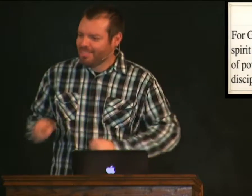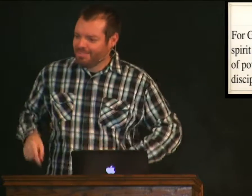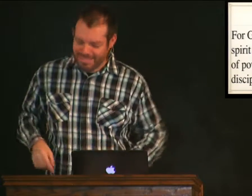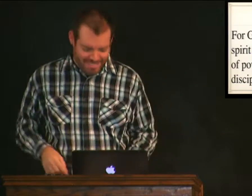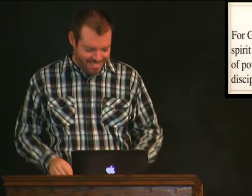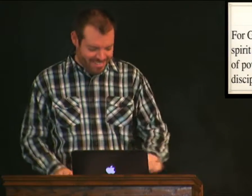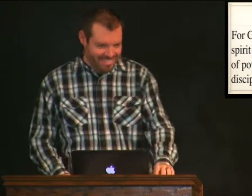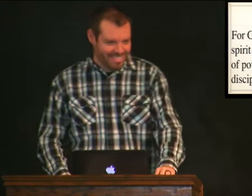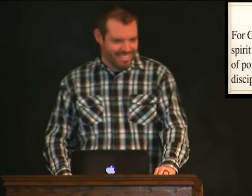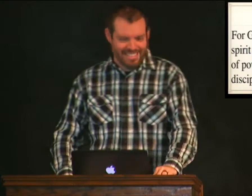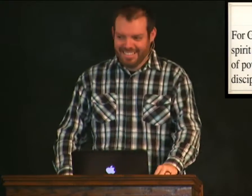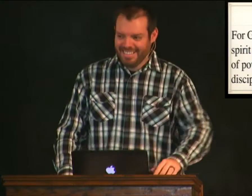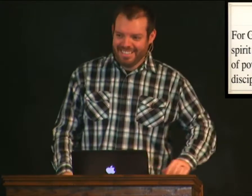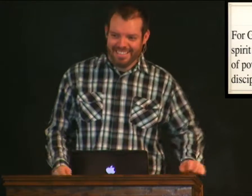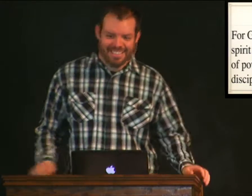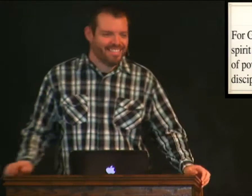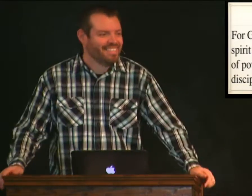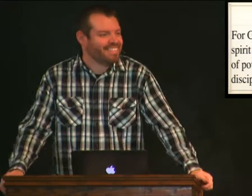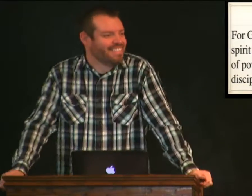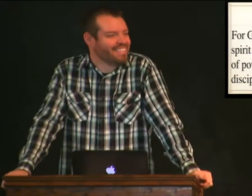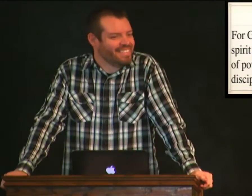course I love them.